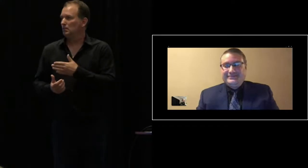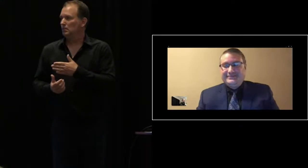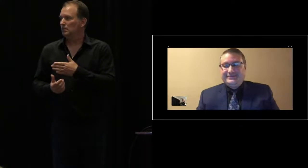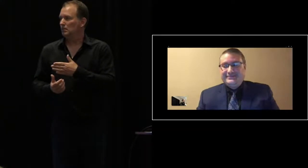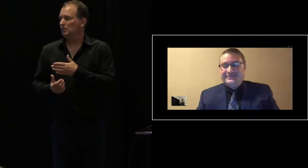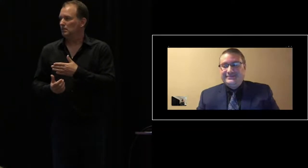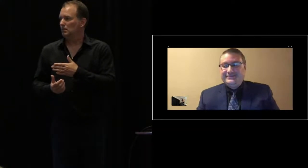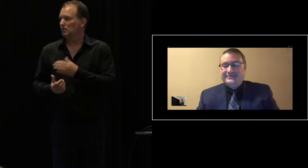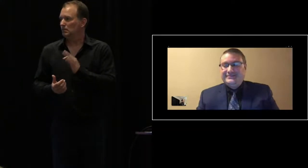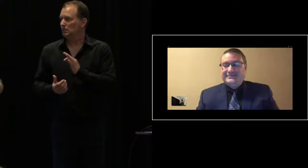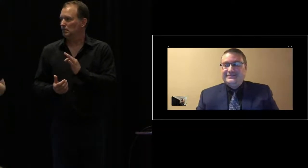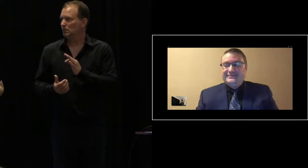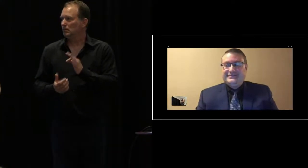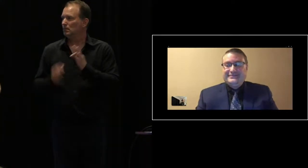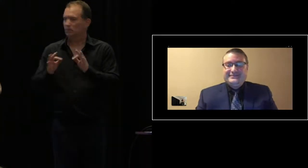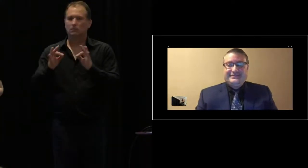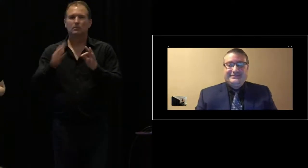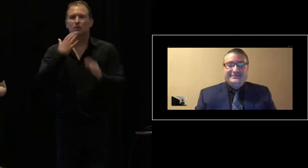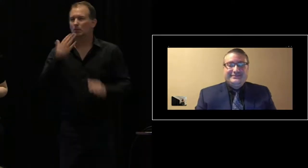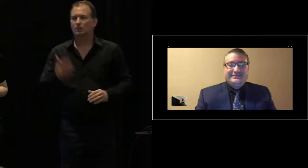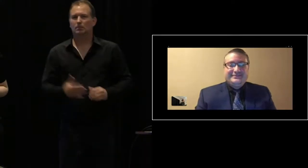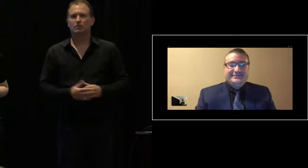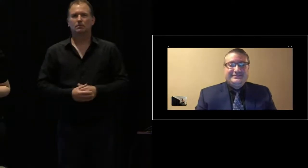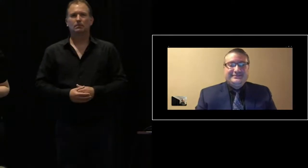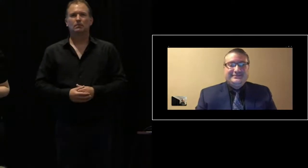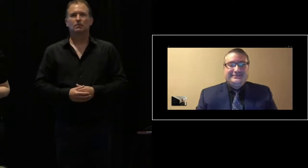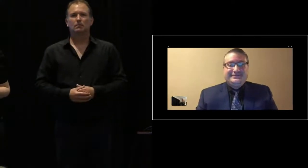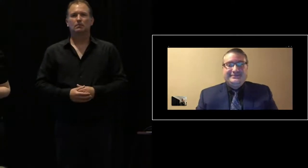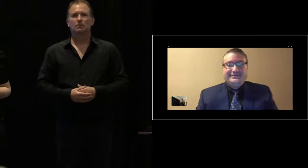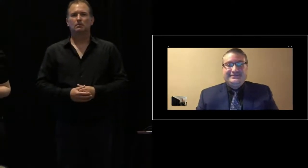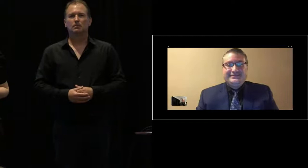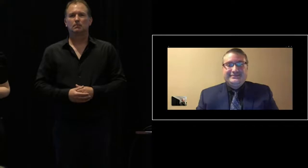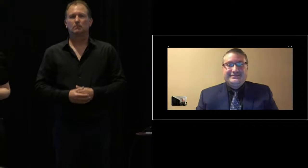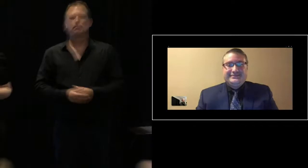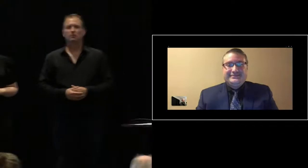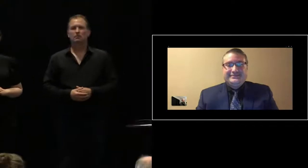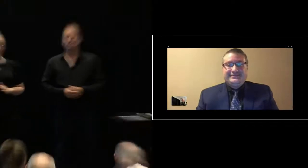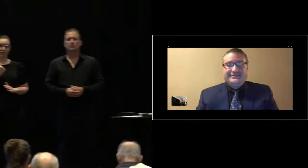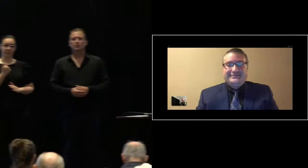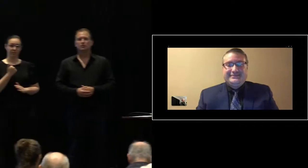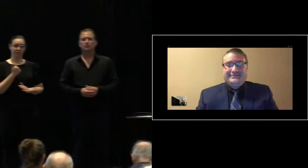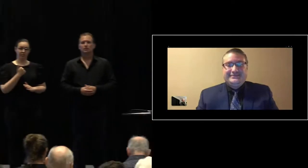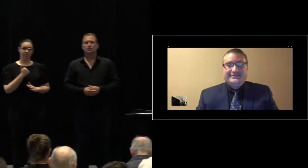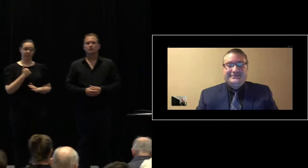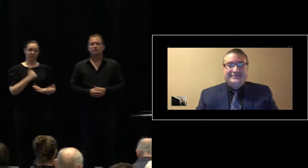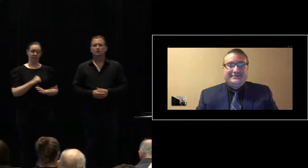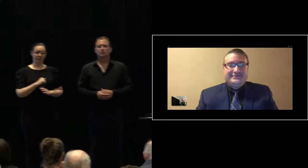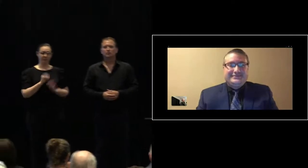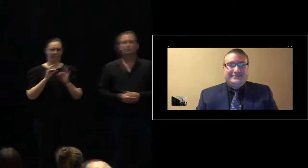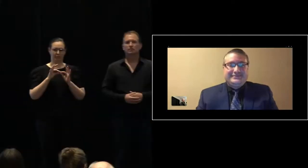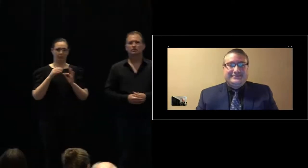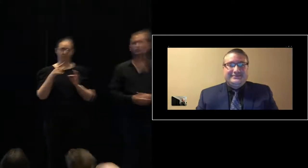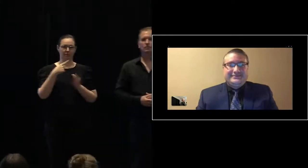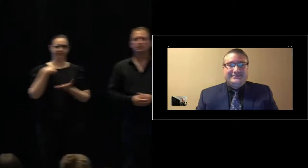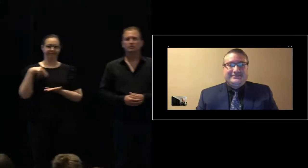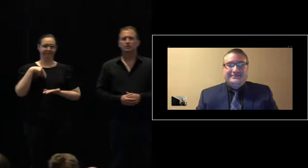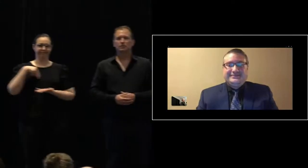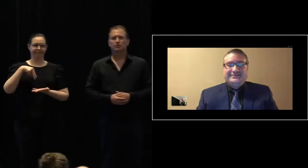Sorry, just taking direction from our, I'm not sure how comfortable I am standing super close to people. Is this okay?